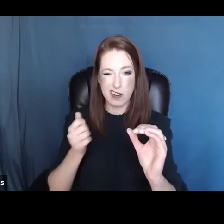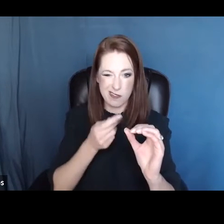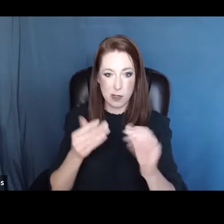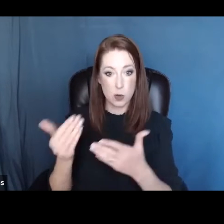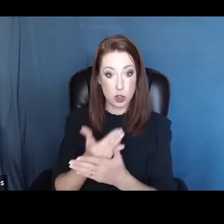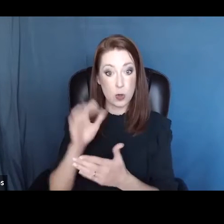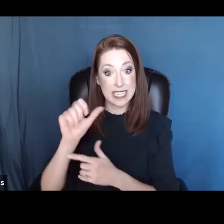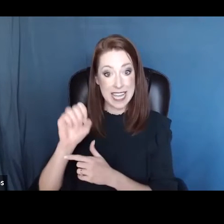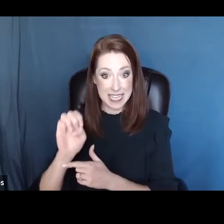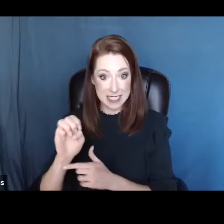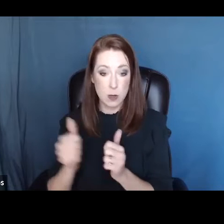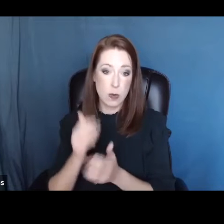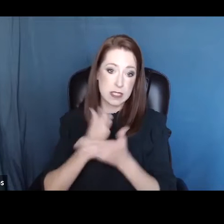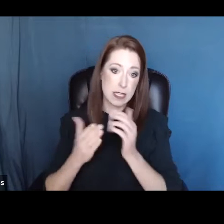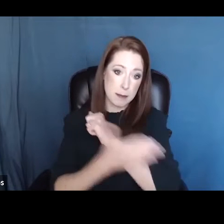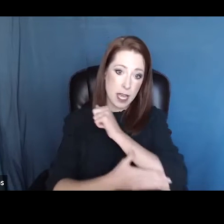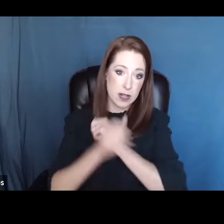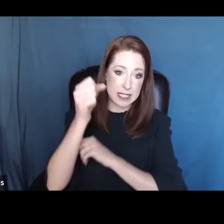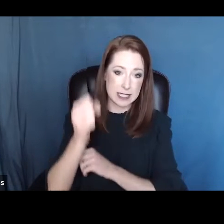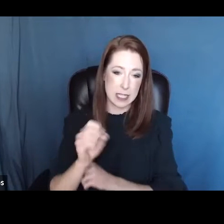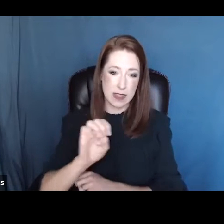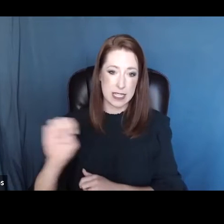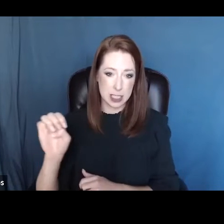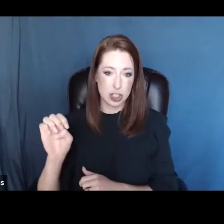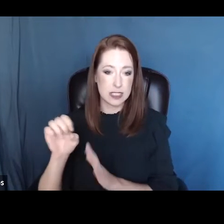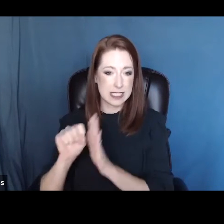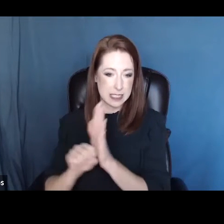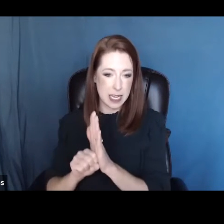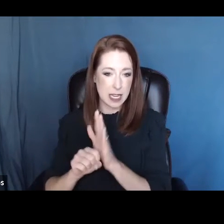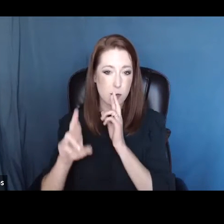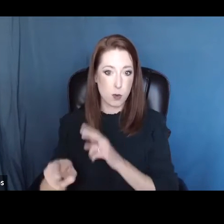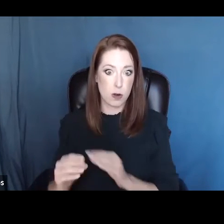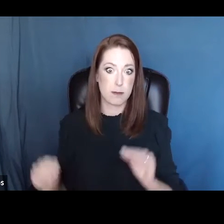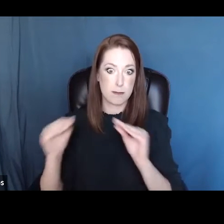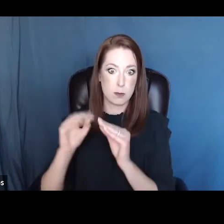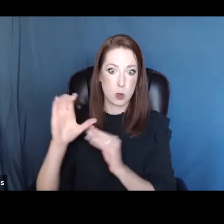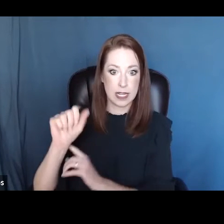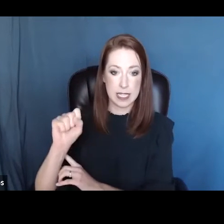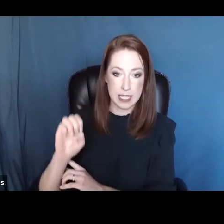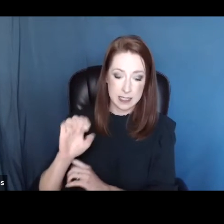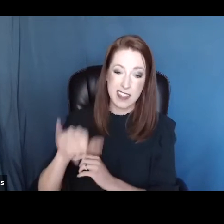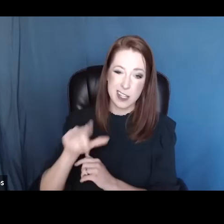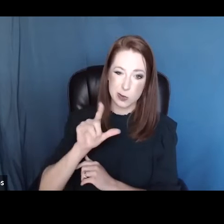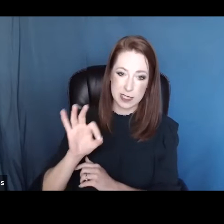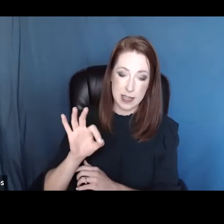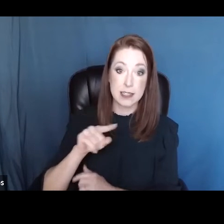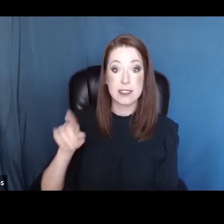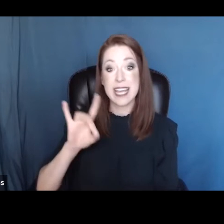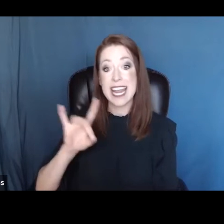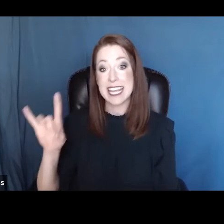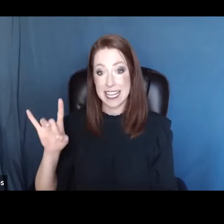with some counties in the southeastern part of the state reporting more cases, which would be 29 to 88